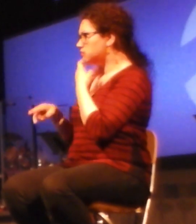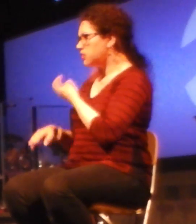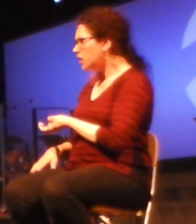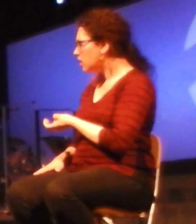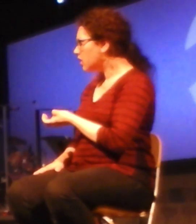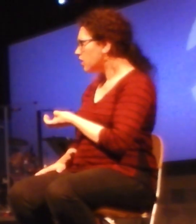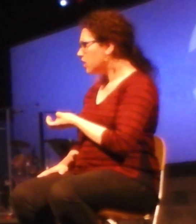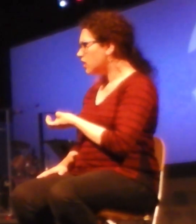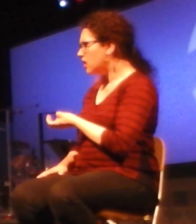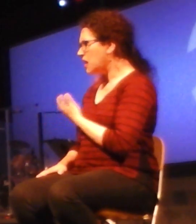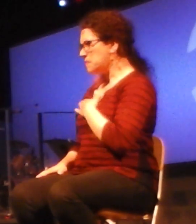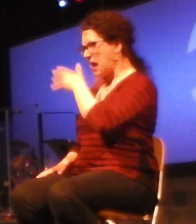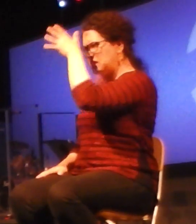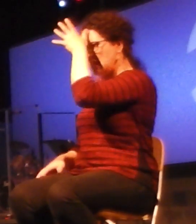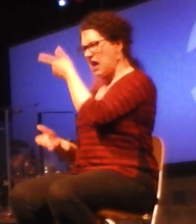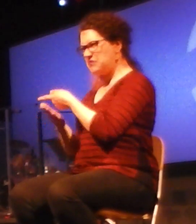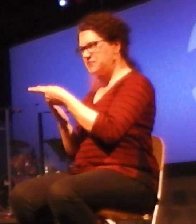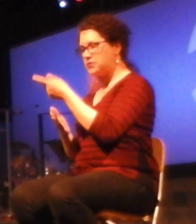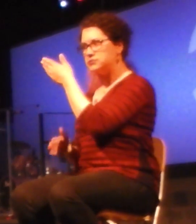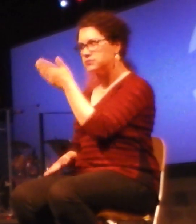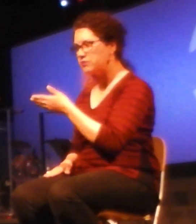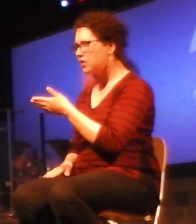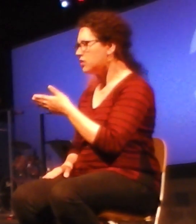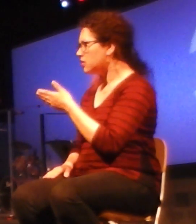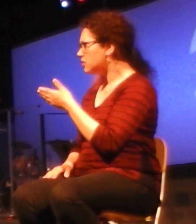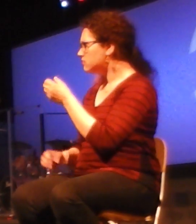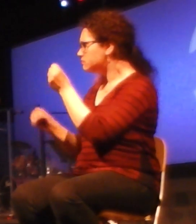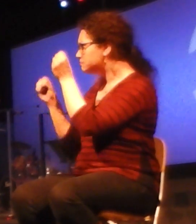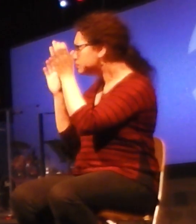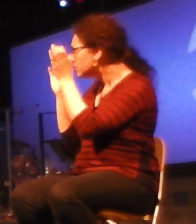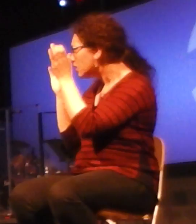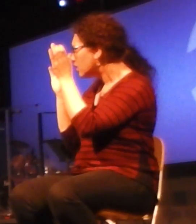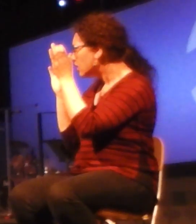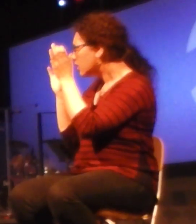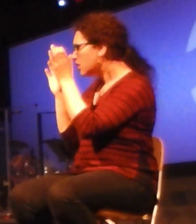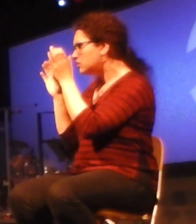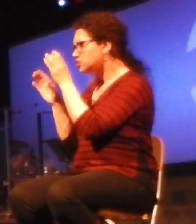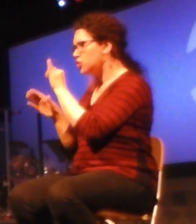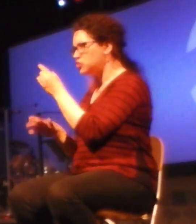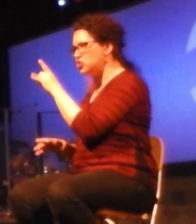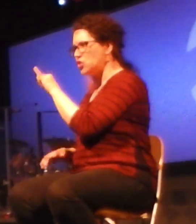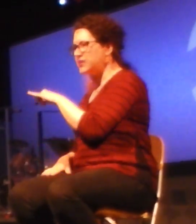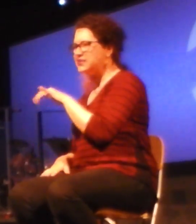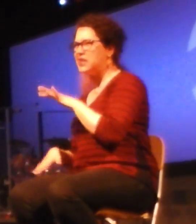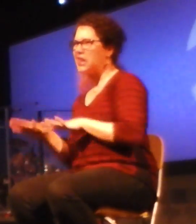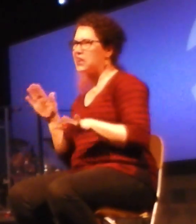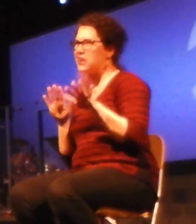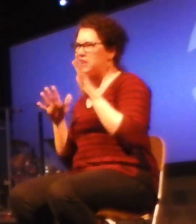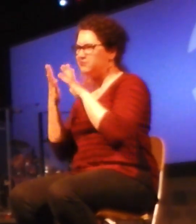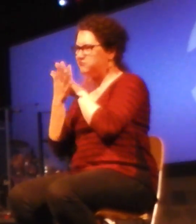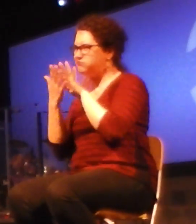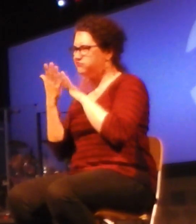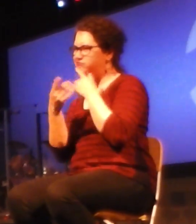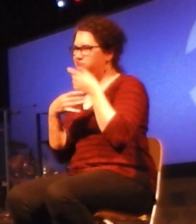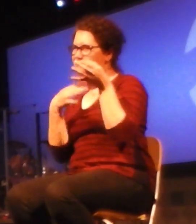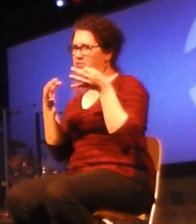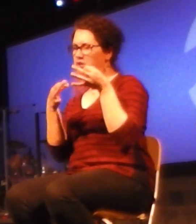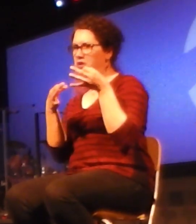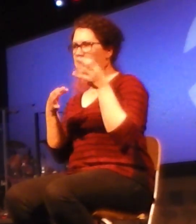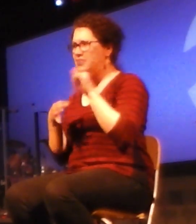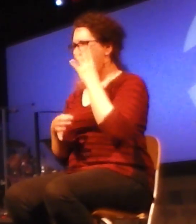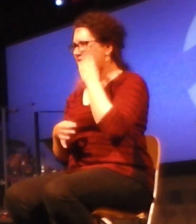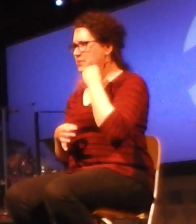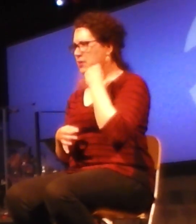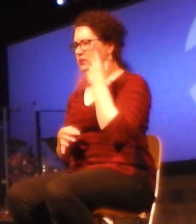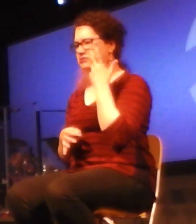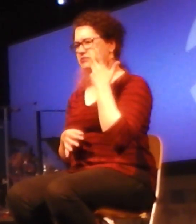dad doesn't understand. So my dad's shocked about this, and she's really vague. It was just a brutal experience for my dad. So I remember my dad calling me